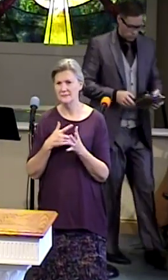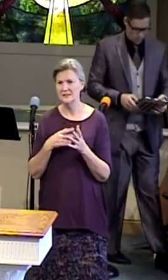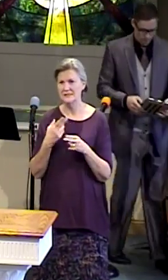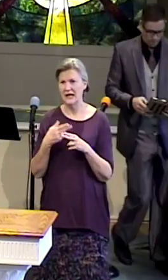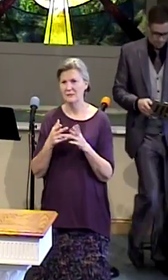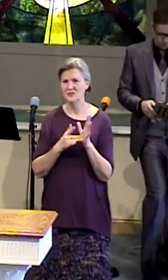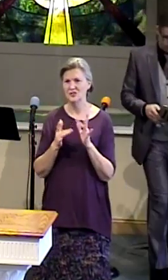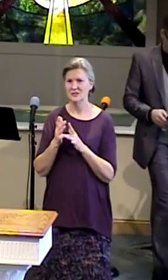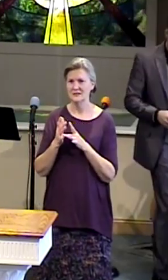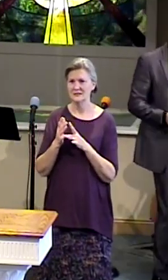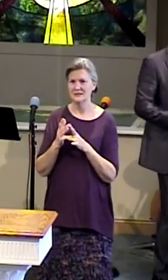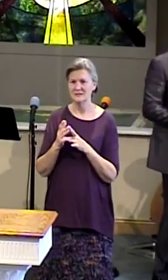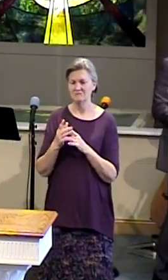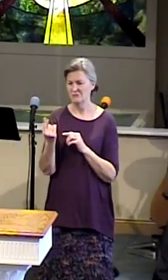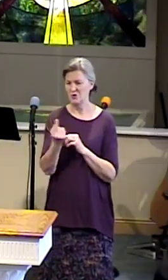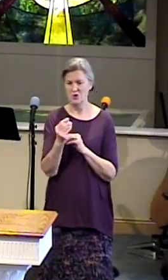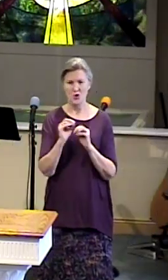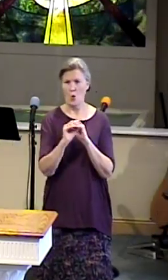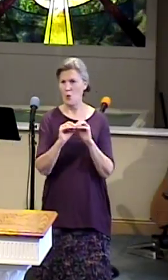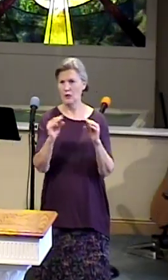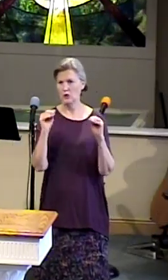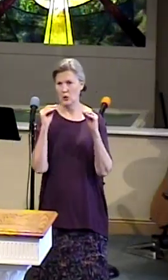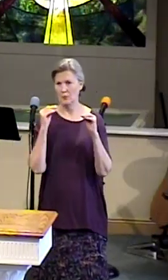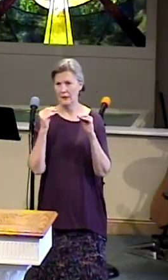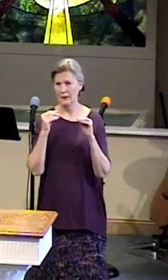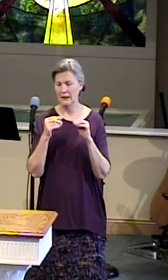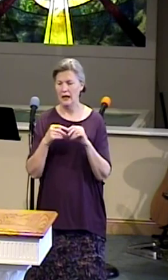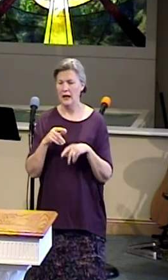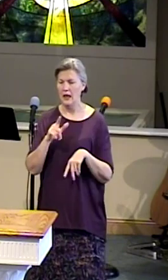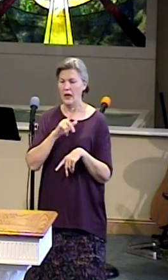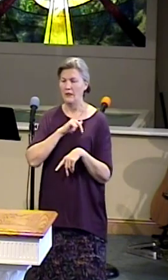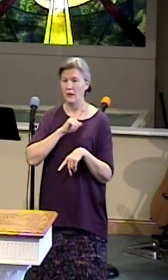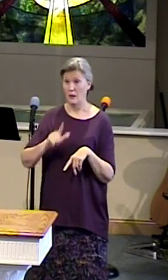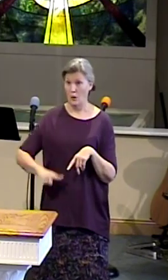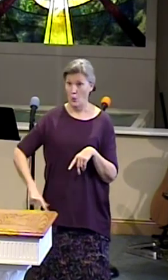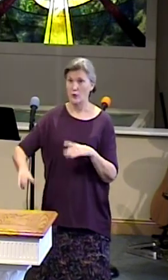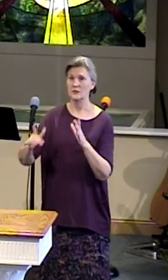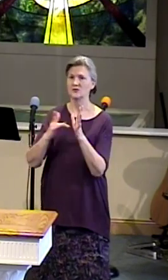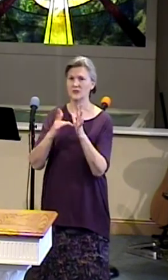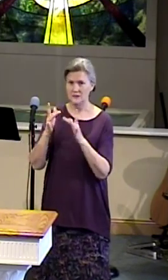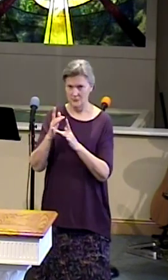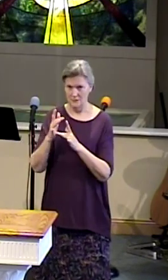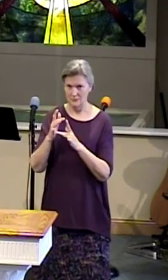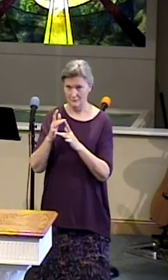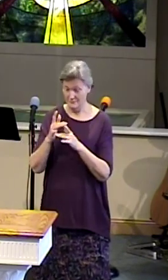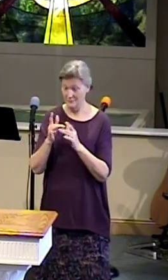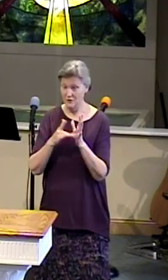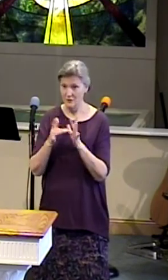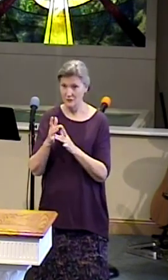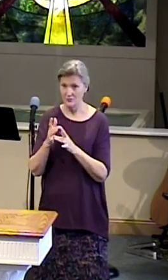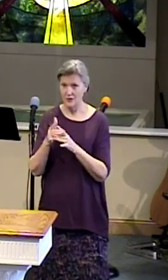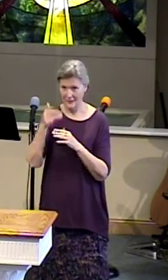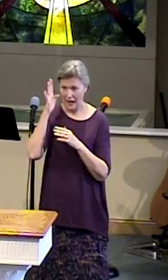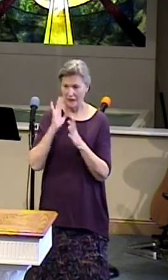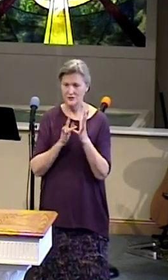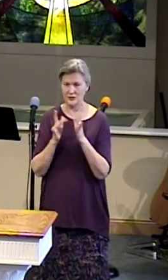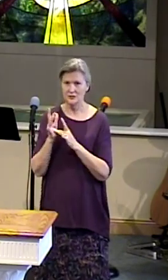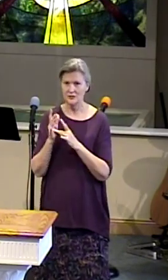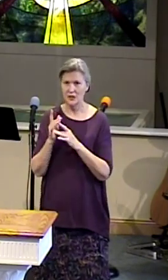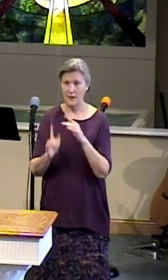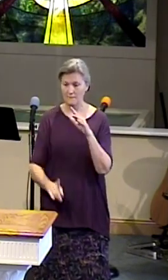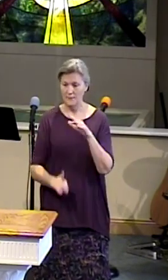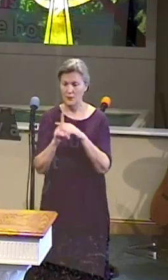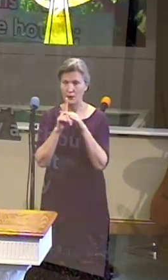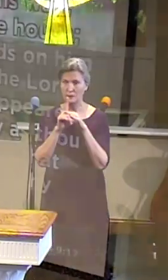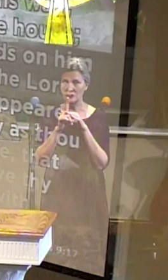I wasn't taught this. God said, my name is Jesus. So the Lord, Jesus, it's Jesus. He appeared unto you.